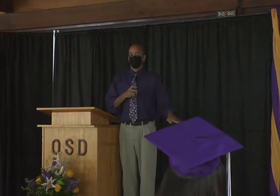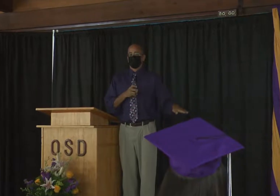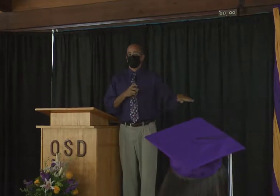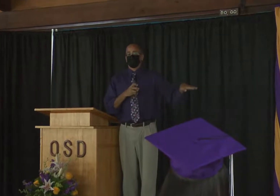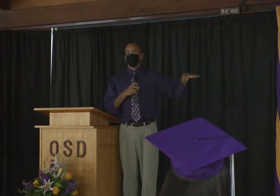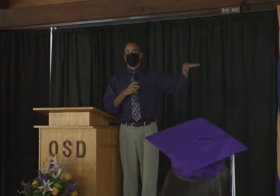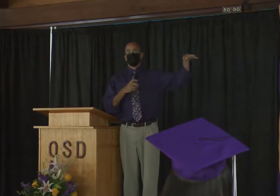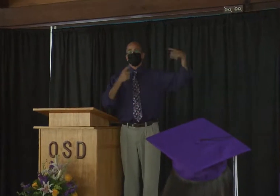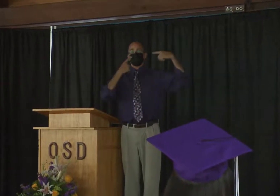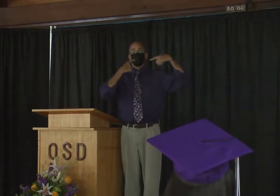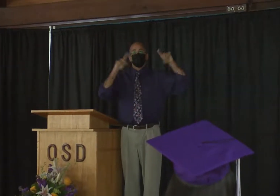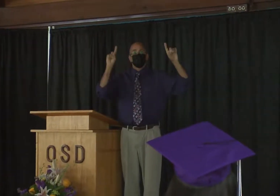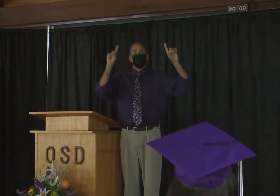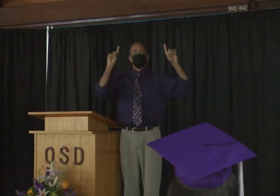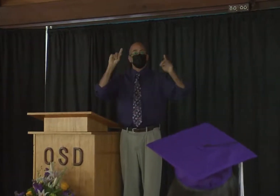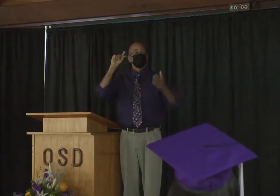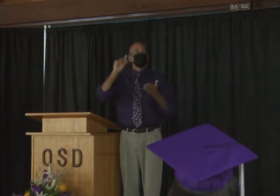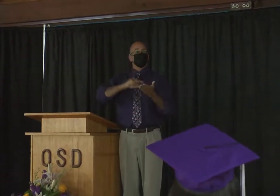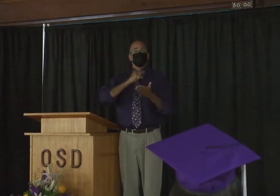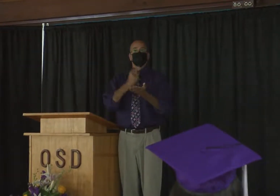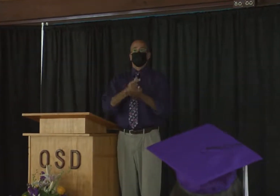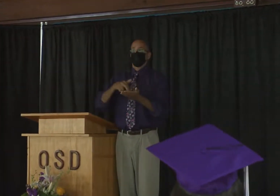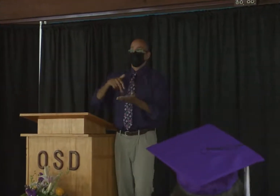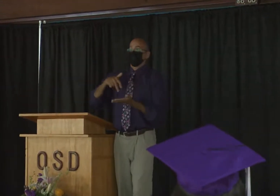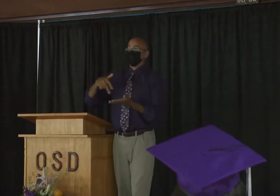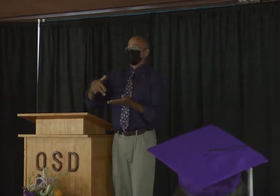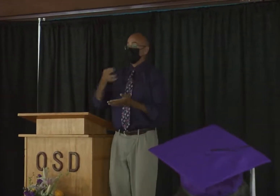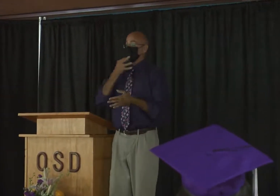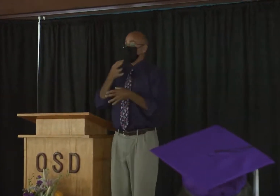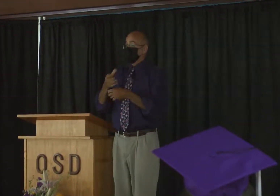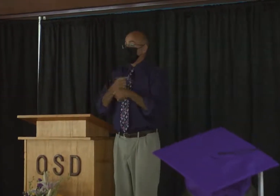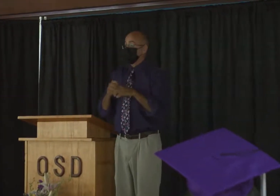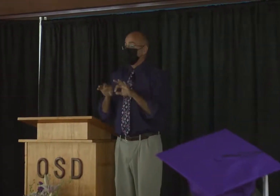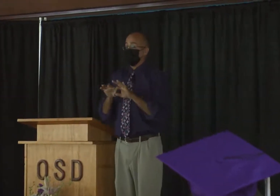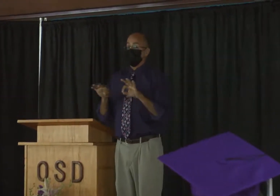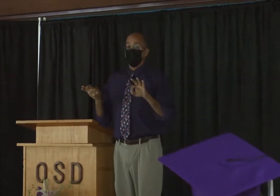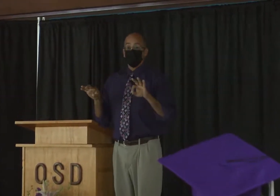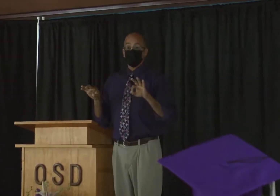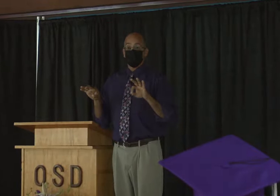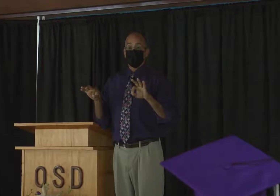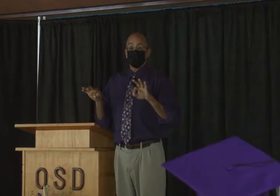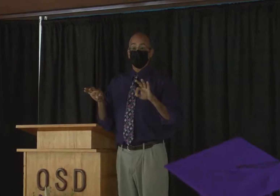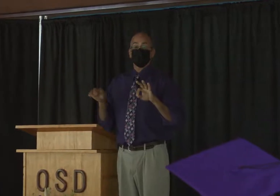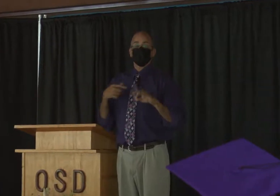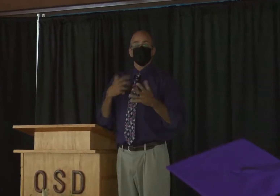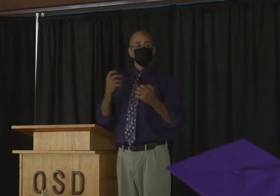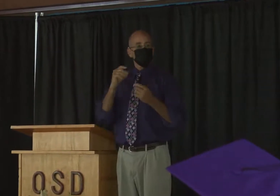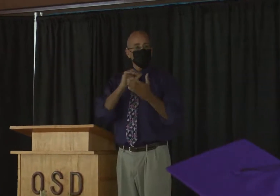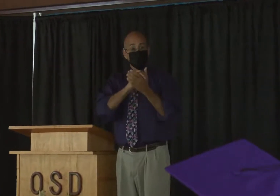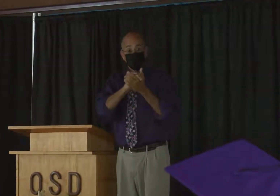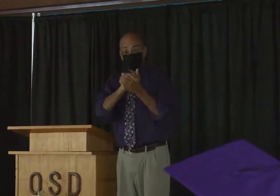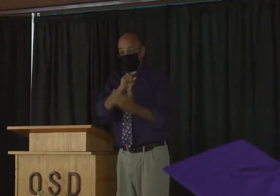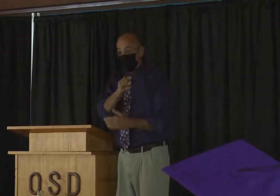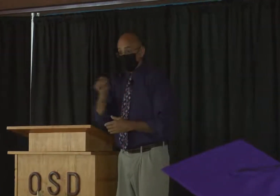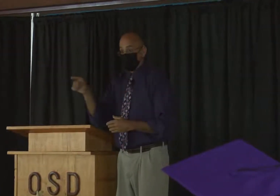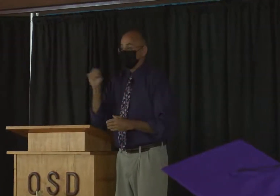And special thanks because of how hard these 6 graduates have worked and have earned their